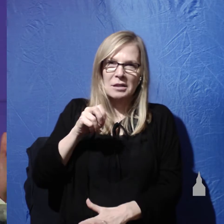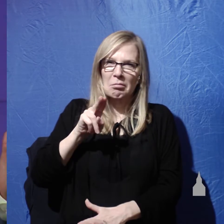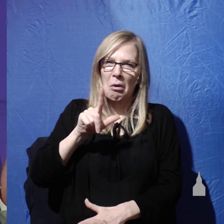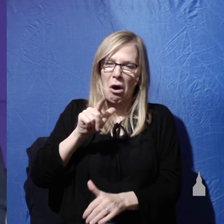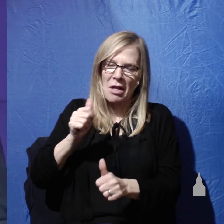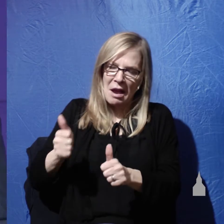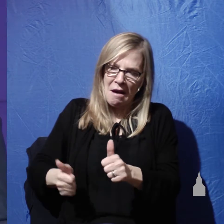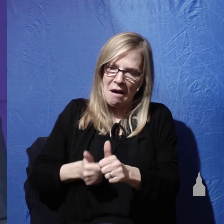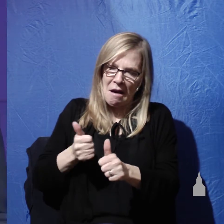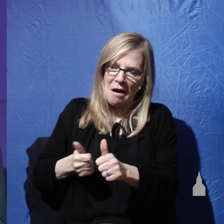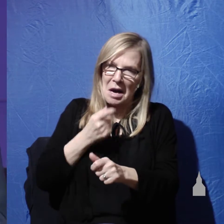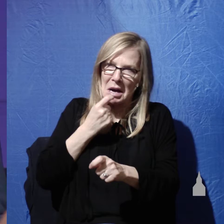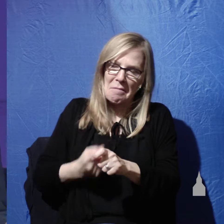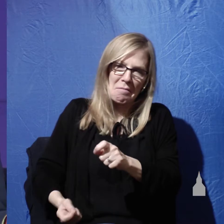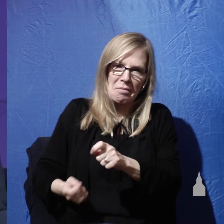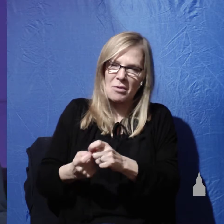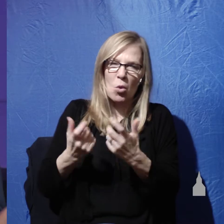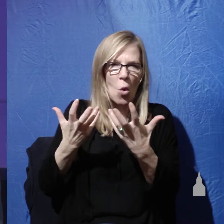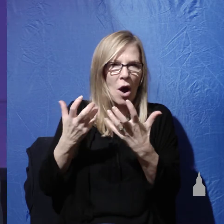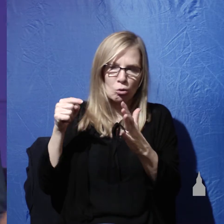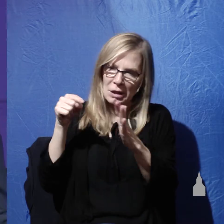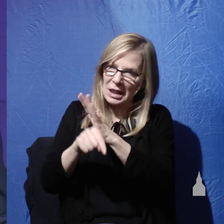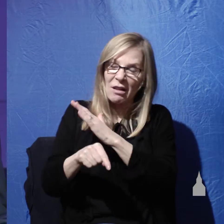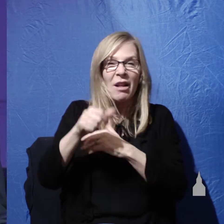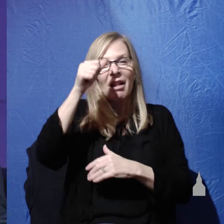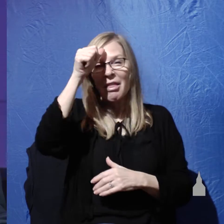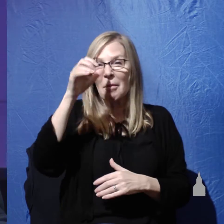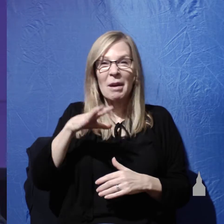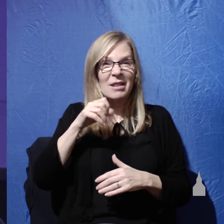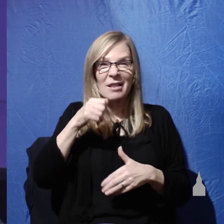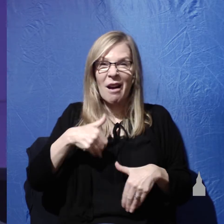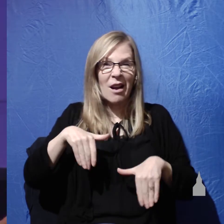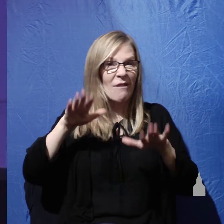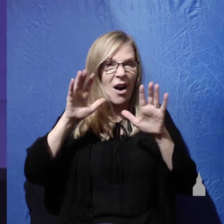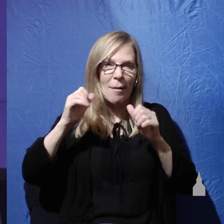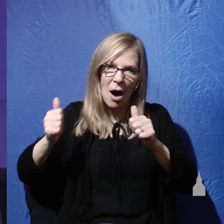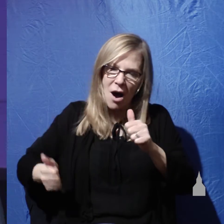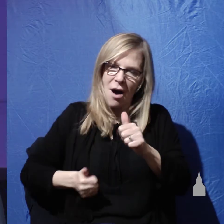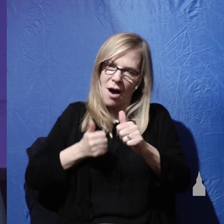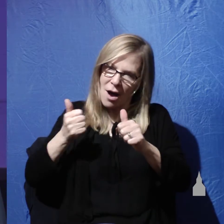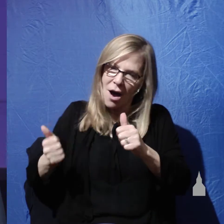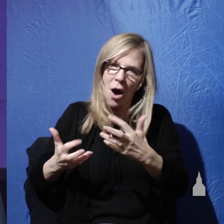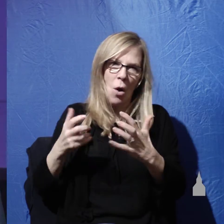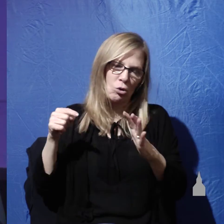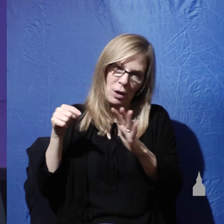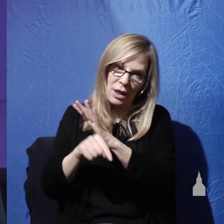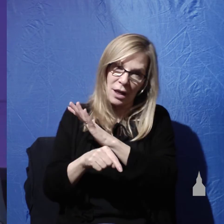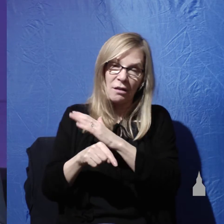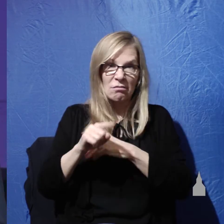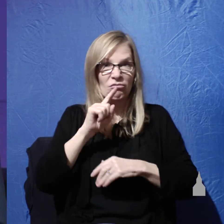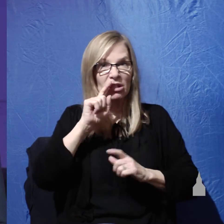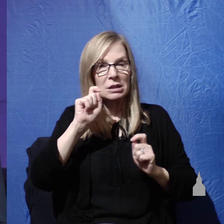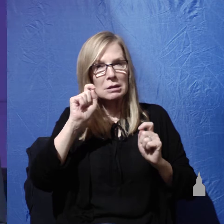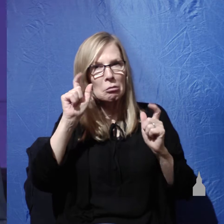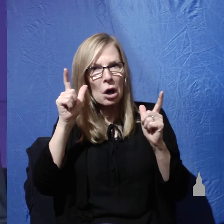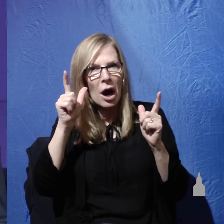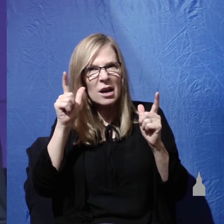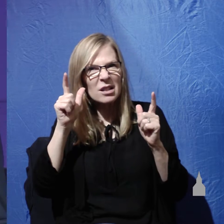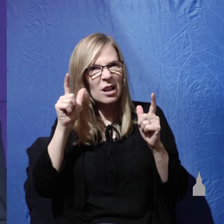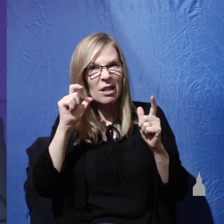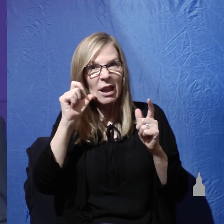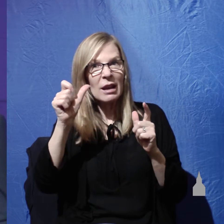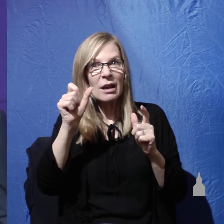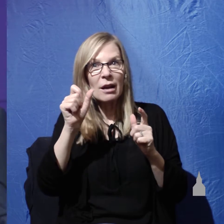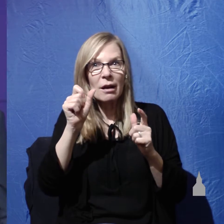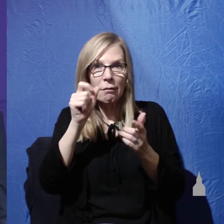relentless pursuit of trying to put him to death. I mean, these men didn't give up. It really is surprising that they didn't